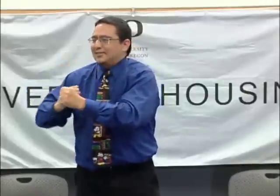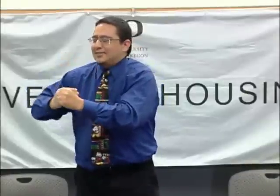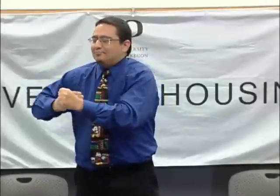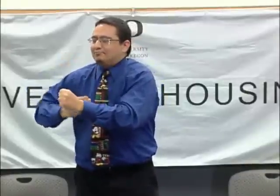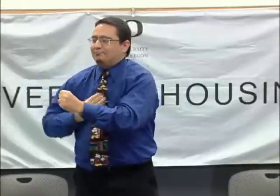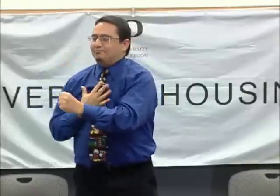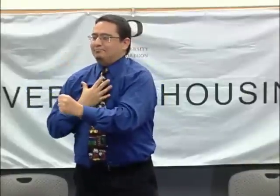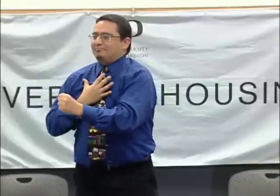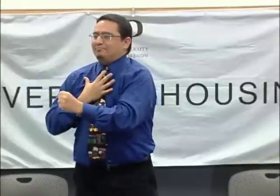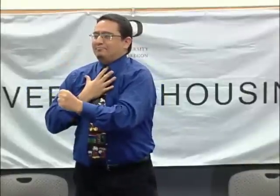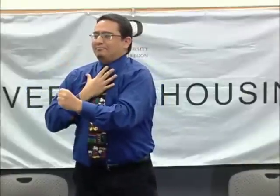Music.